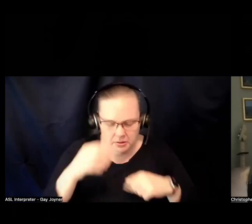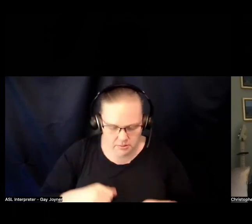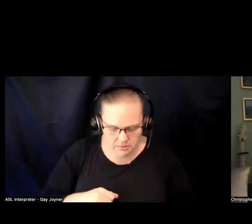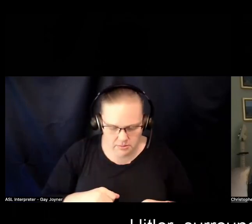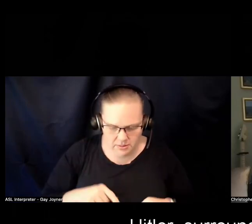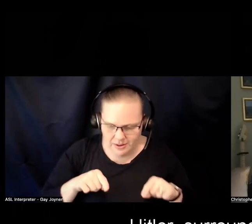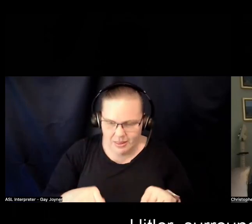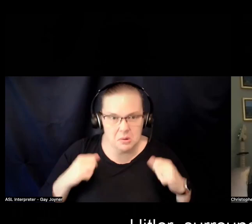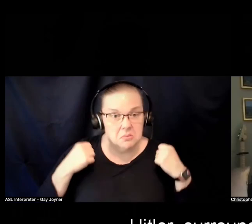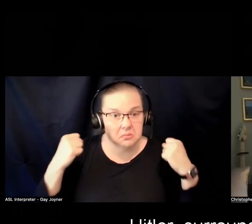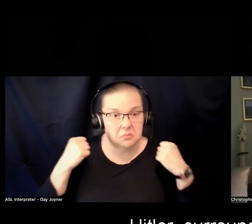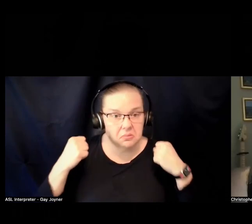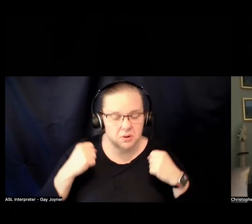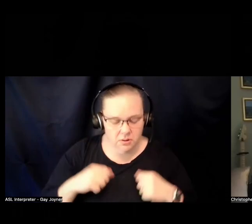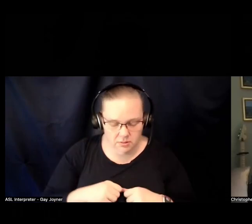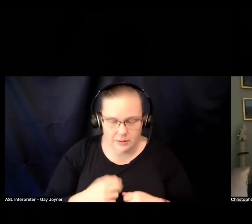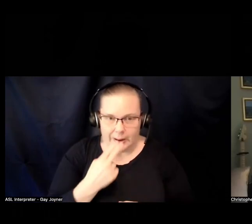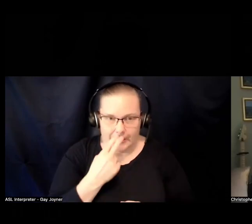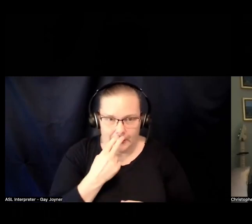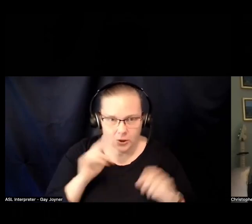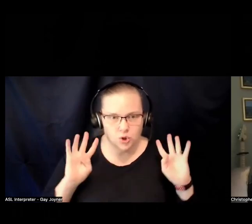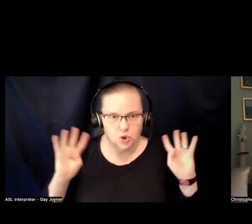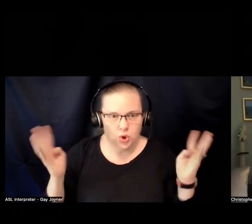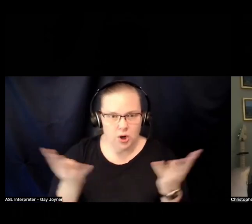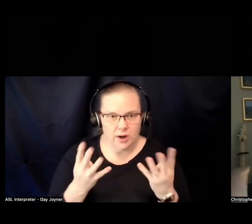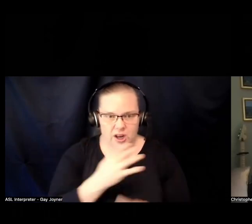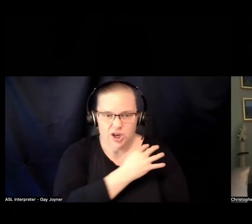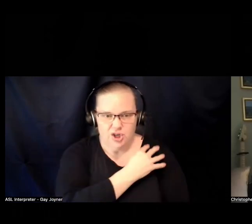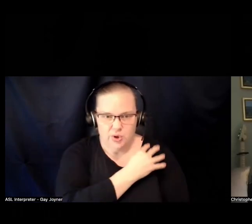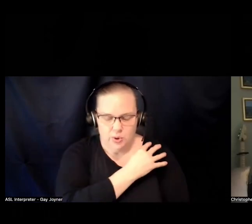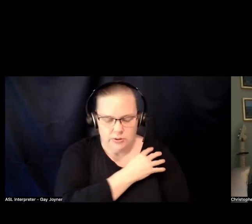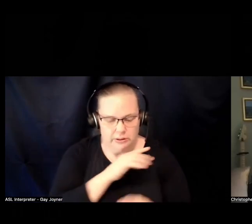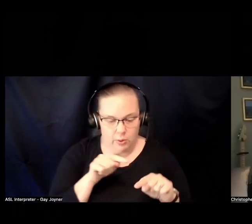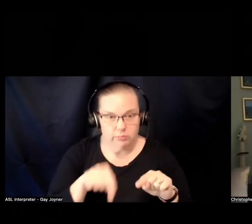calisthenics. Hitler, surrounded by his generals, was fixated on a military map.